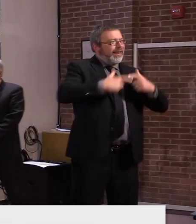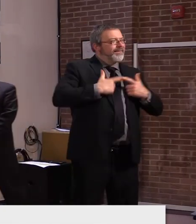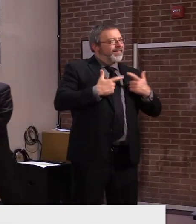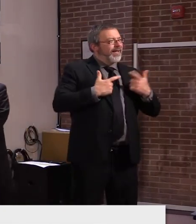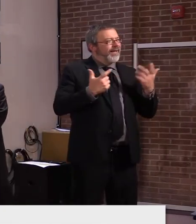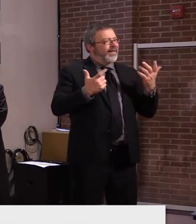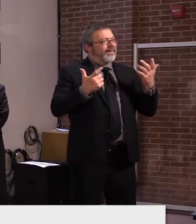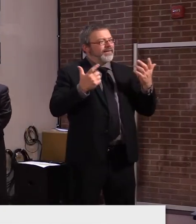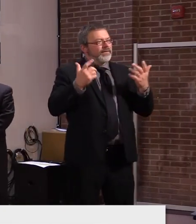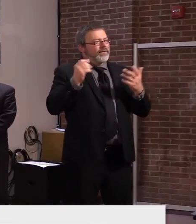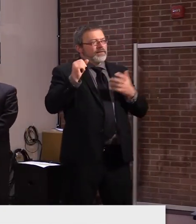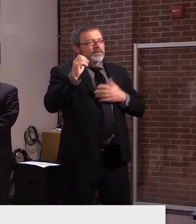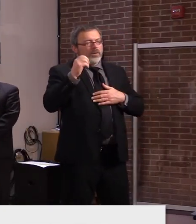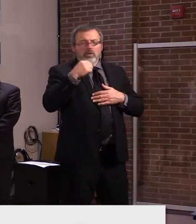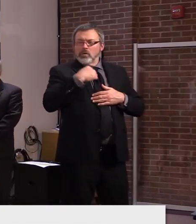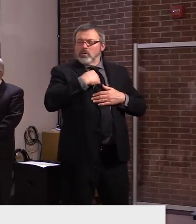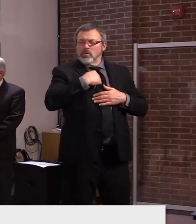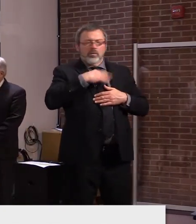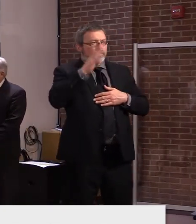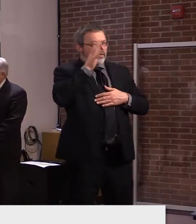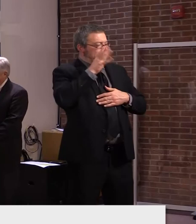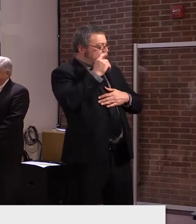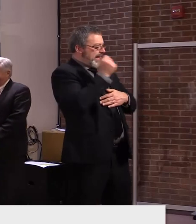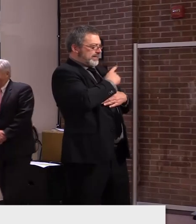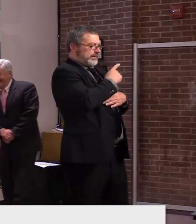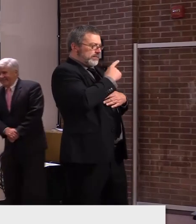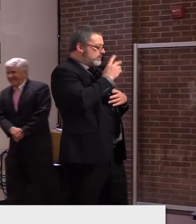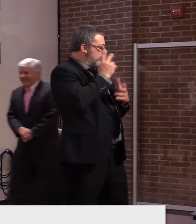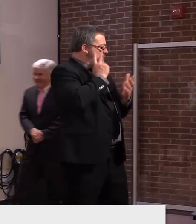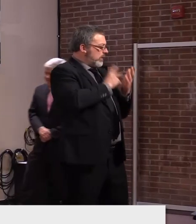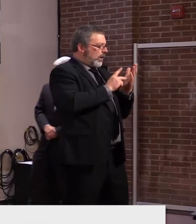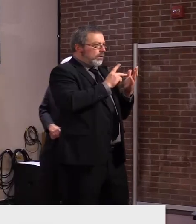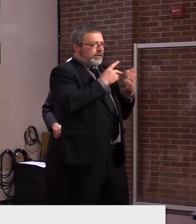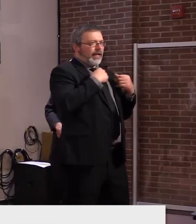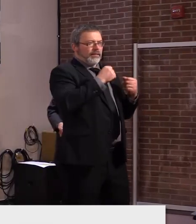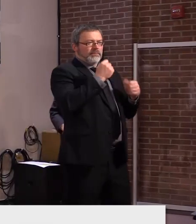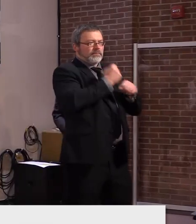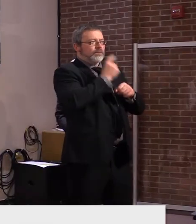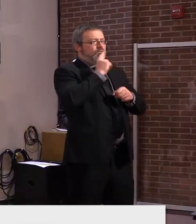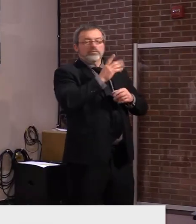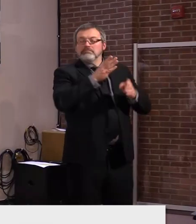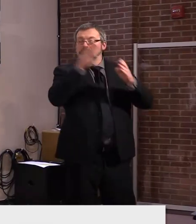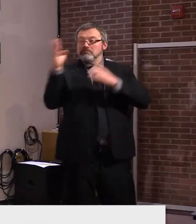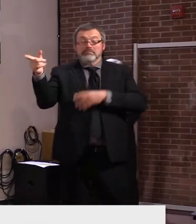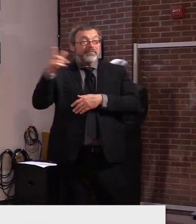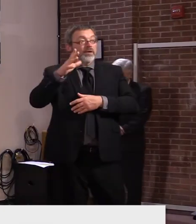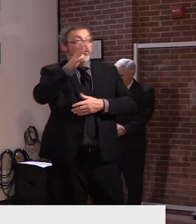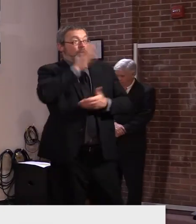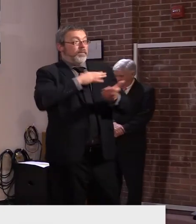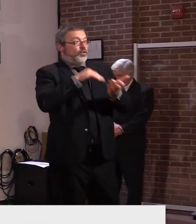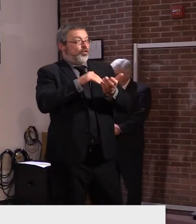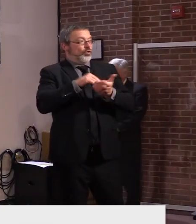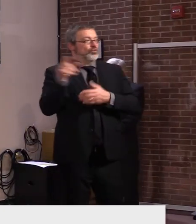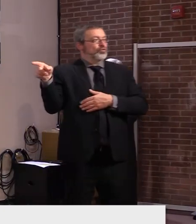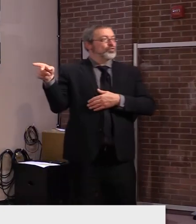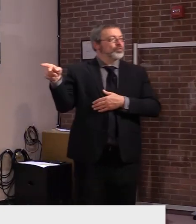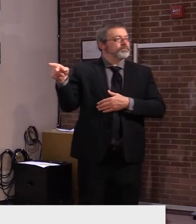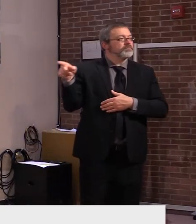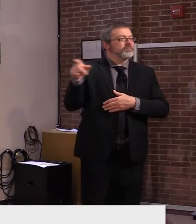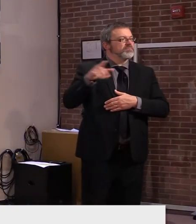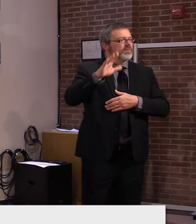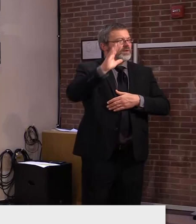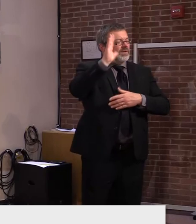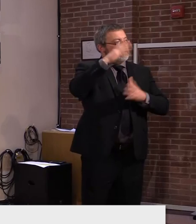We're using Test to Stay in schools as a starting place, I would say. And there's really good data coming